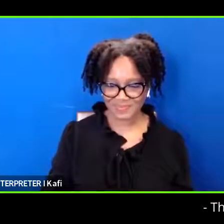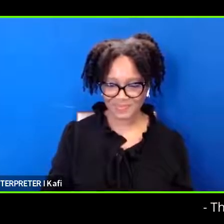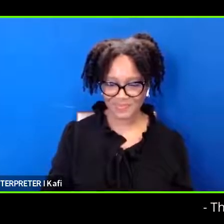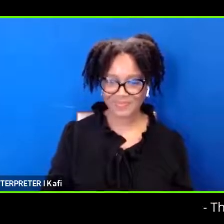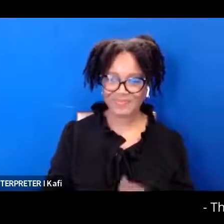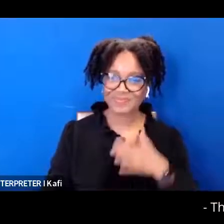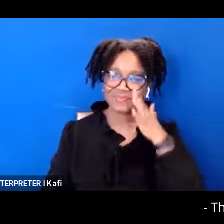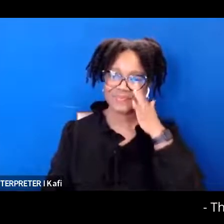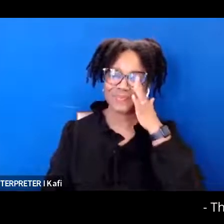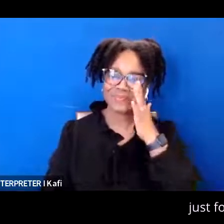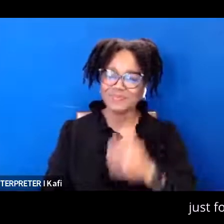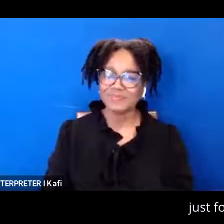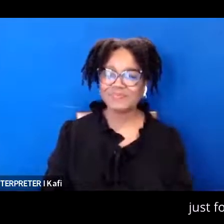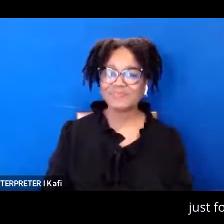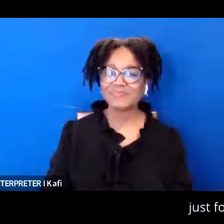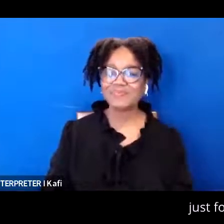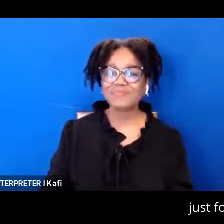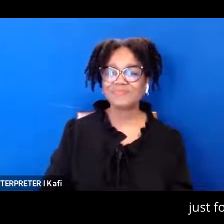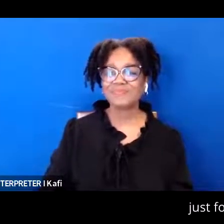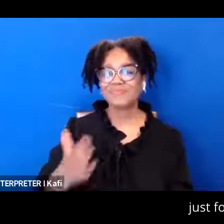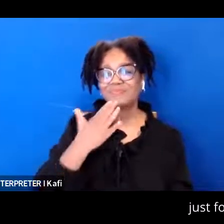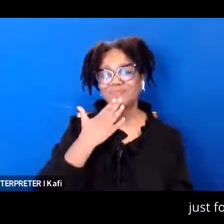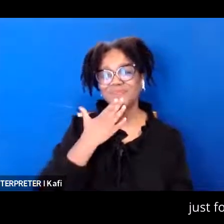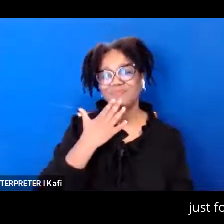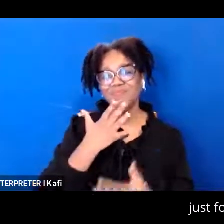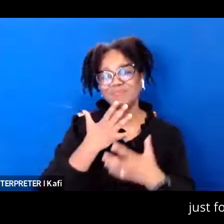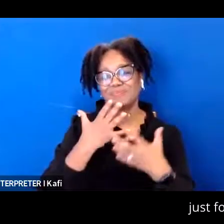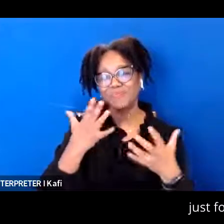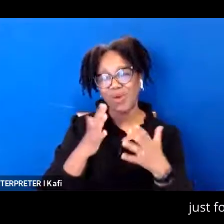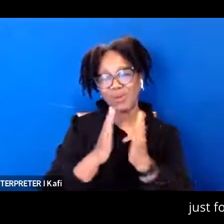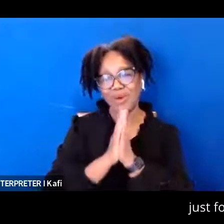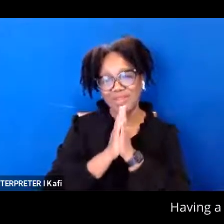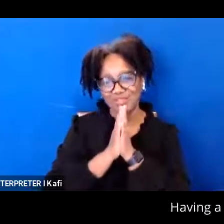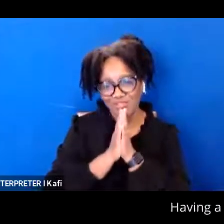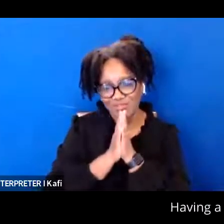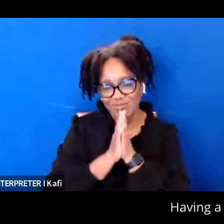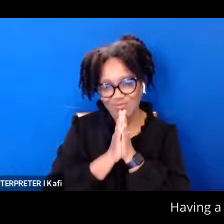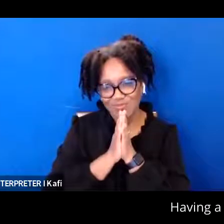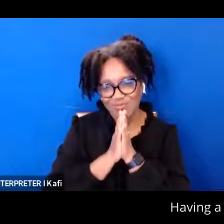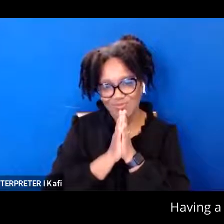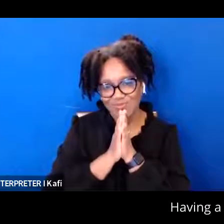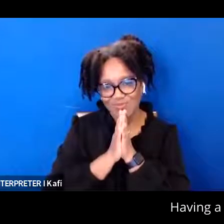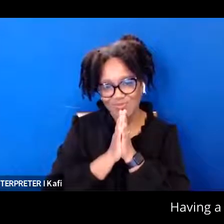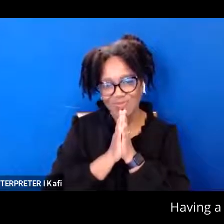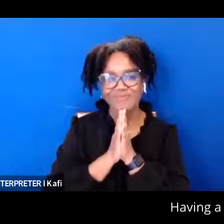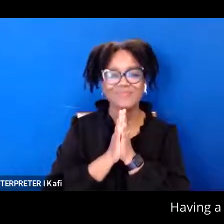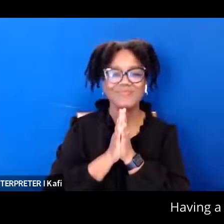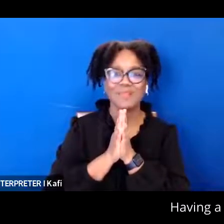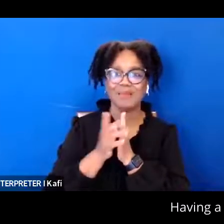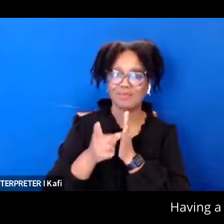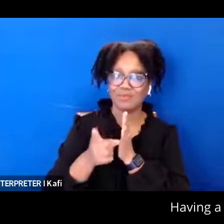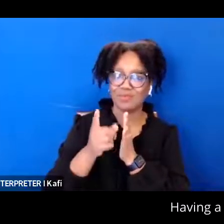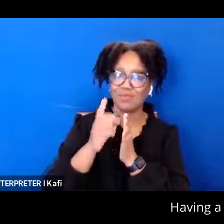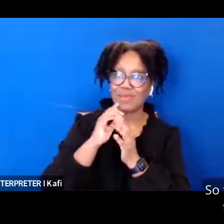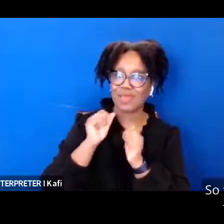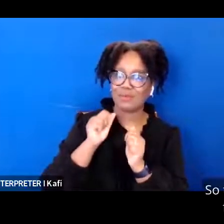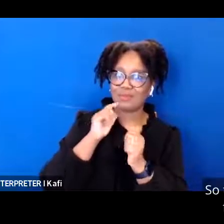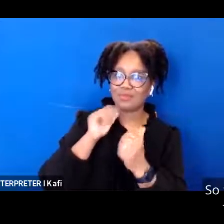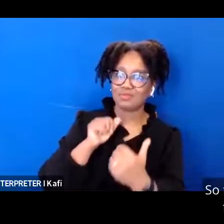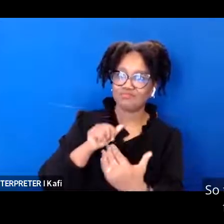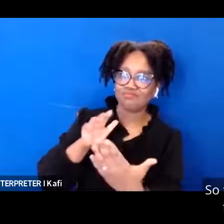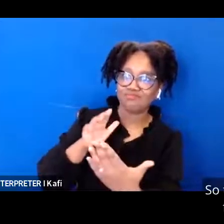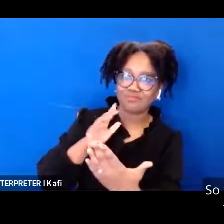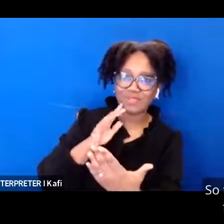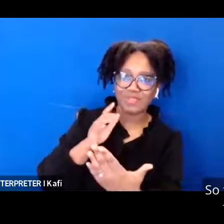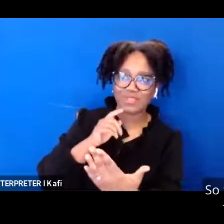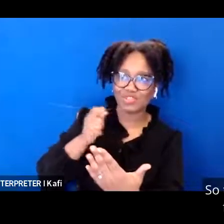thank you so much caitlyn just for sharing your experiences um having a case before her is incredible so thank